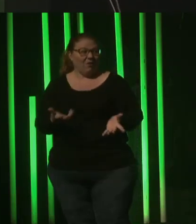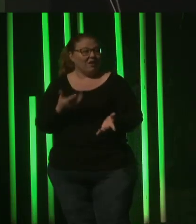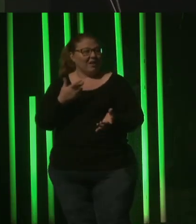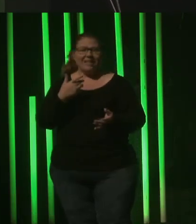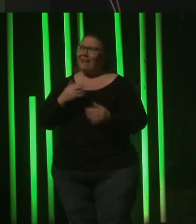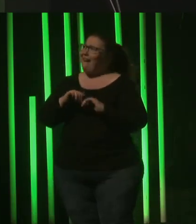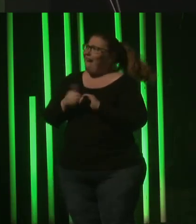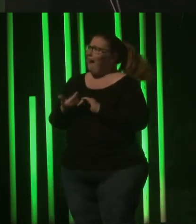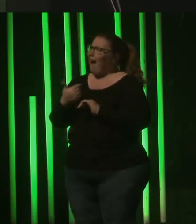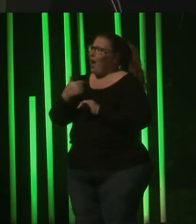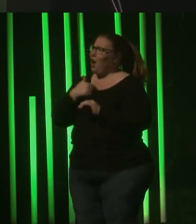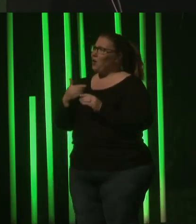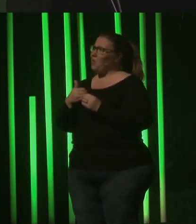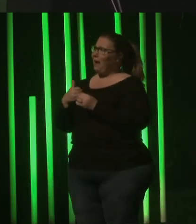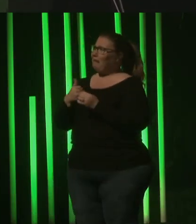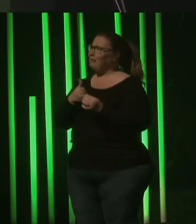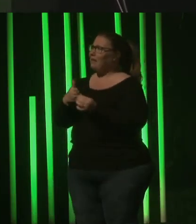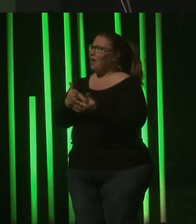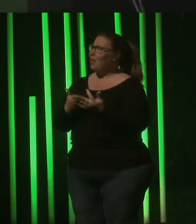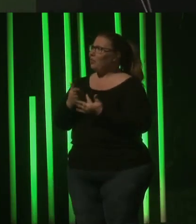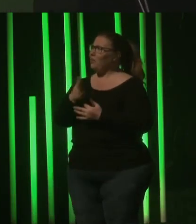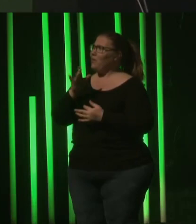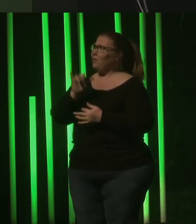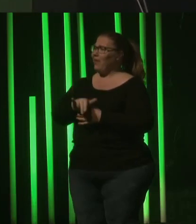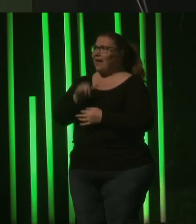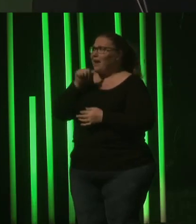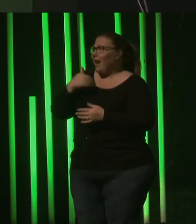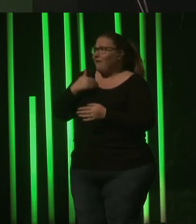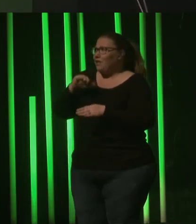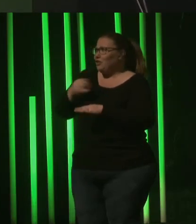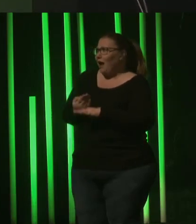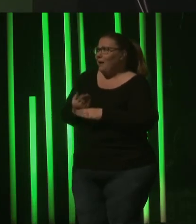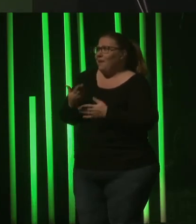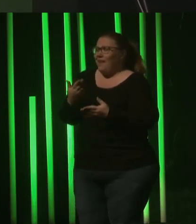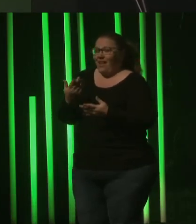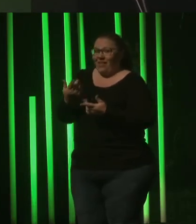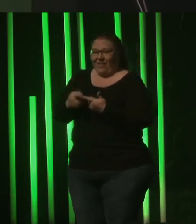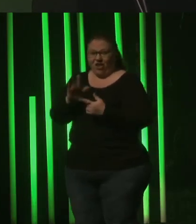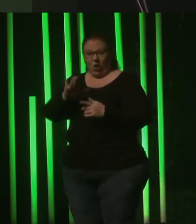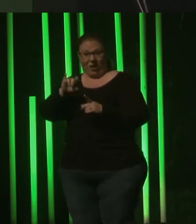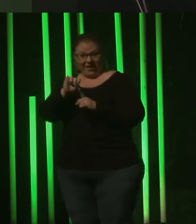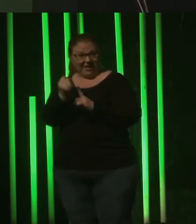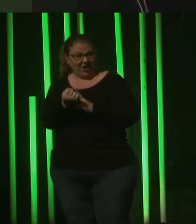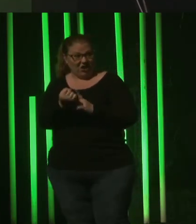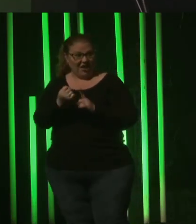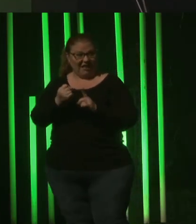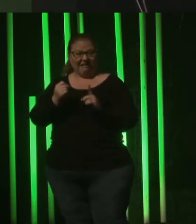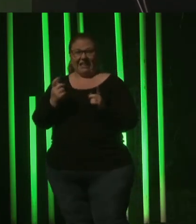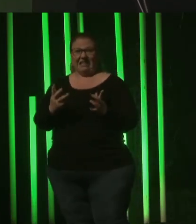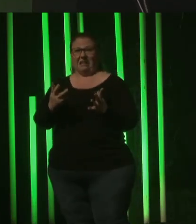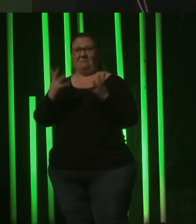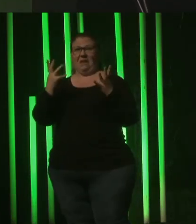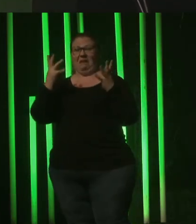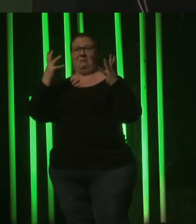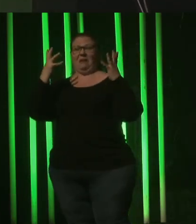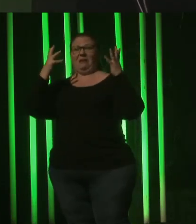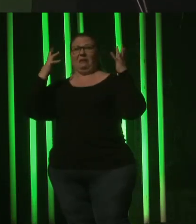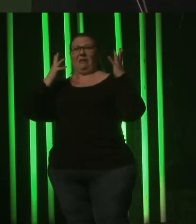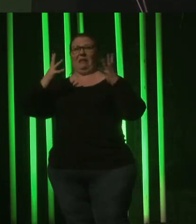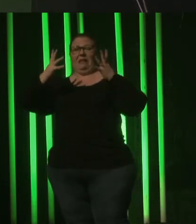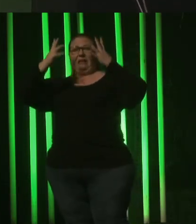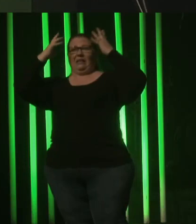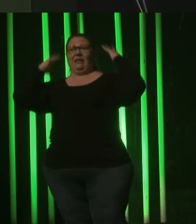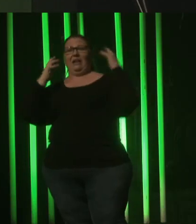God, how do I navigate through this unemployment? And so all of a sudden, your condition, it gets bigger and bigger and bigger, and you've got all this